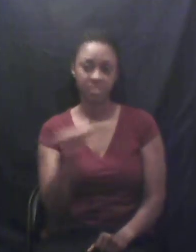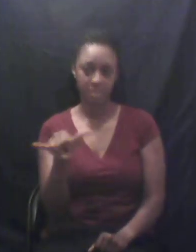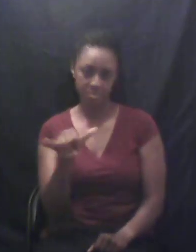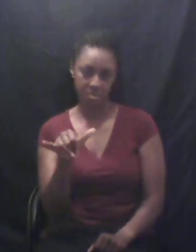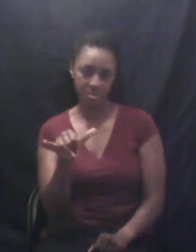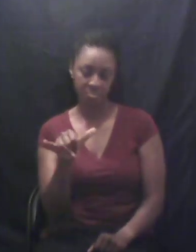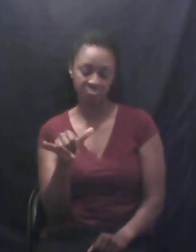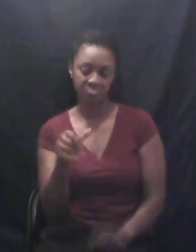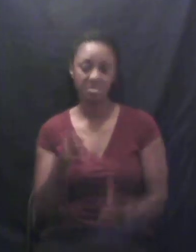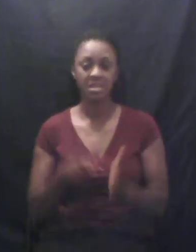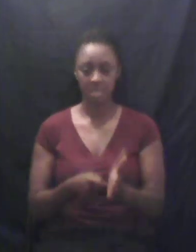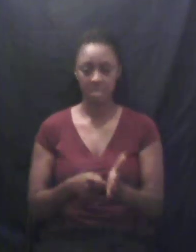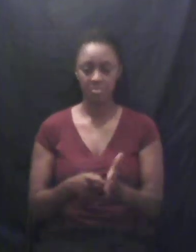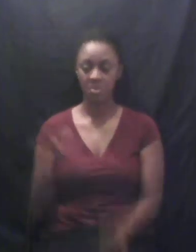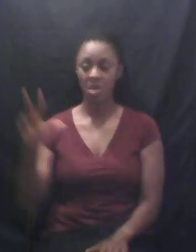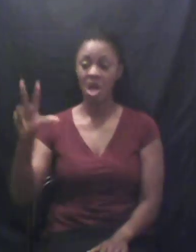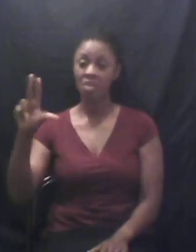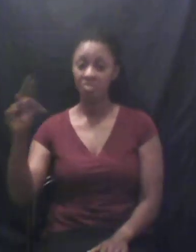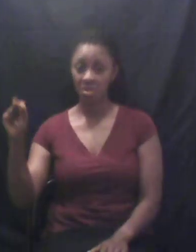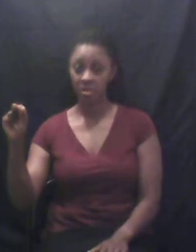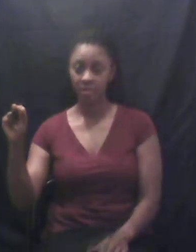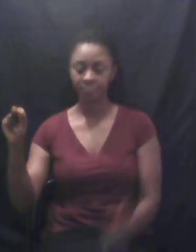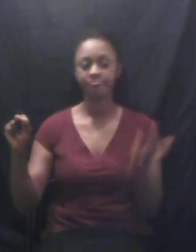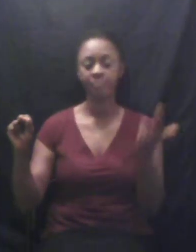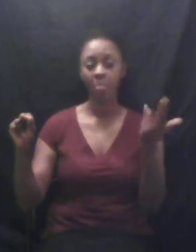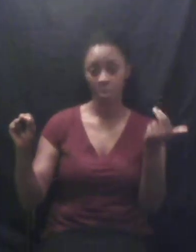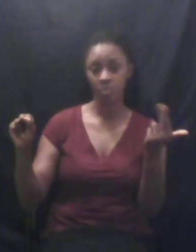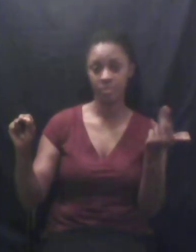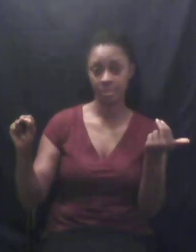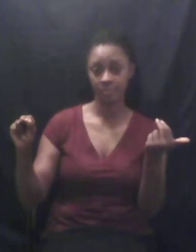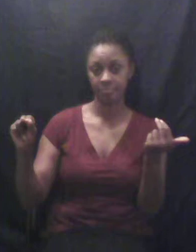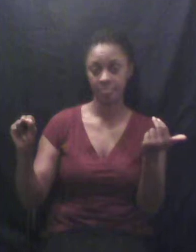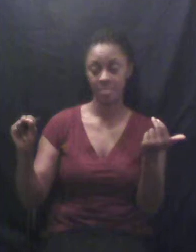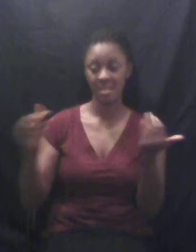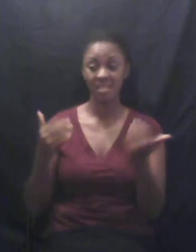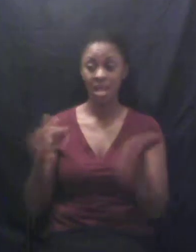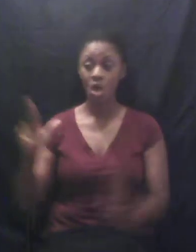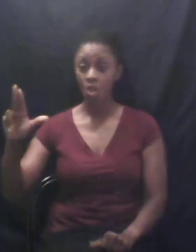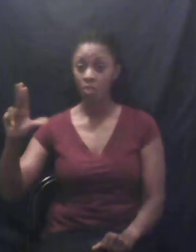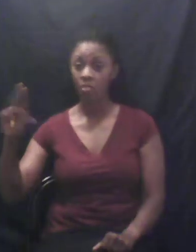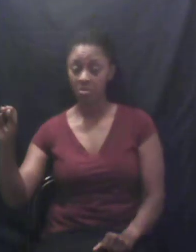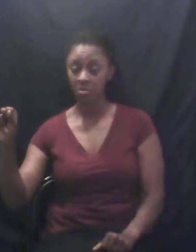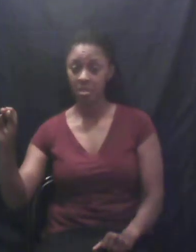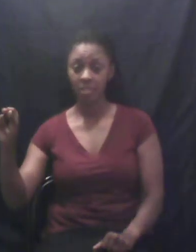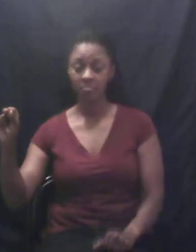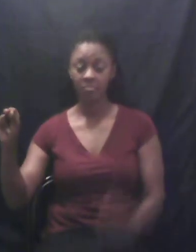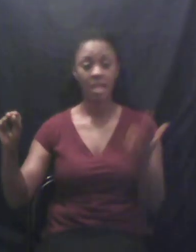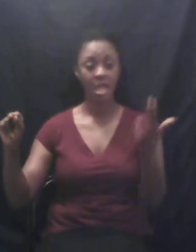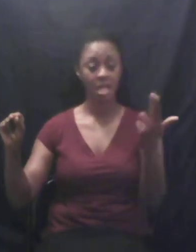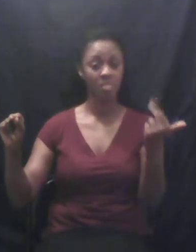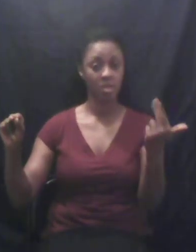30 and 13. 30 and 13 look very similar on the mouth.